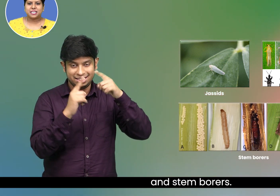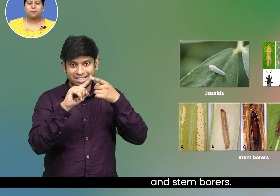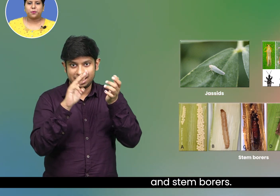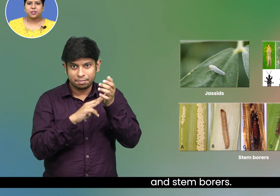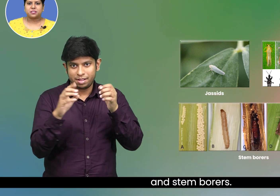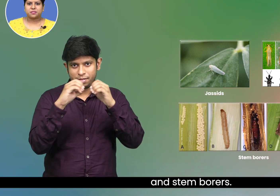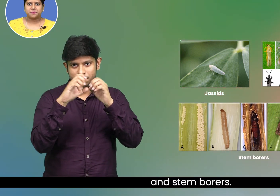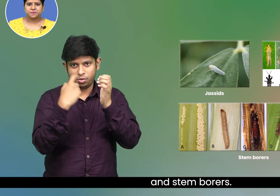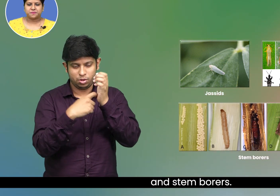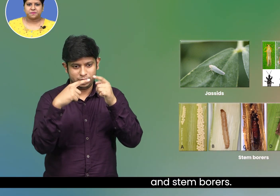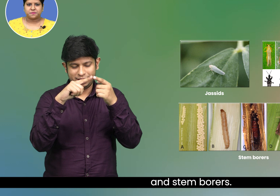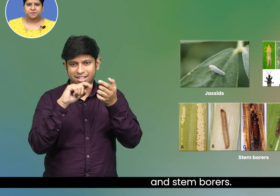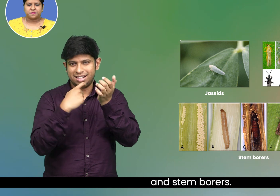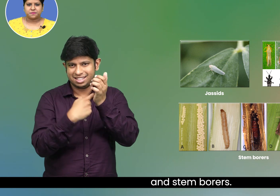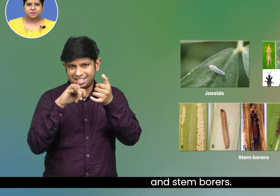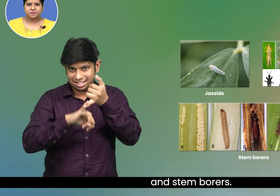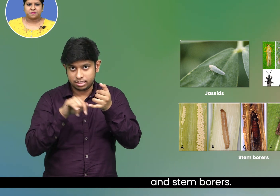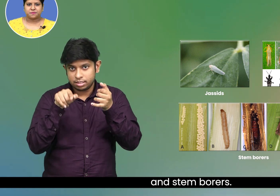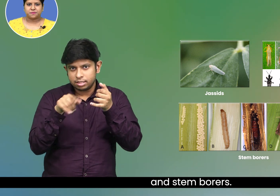and stem borers.